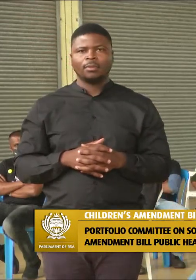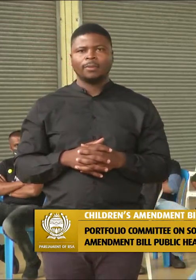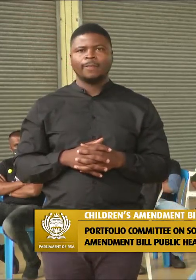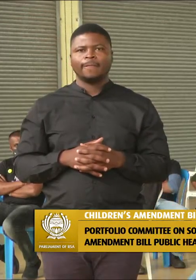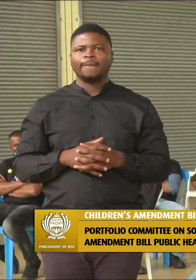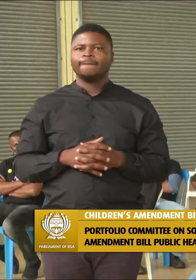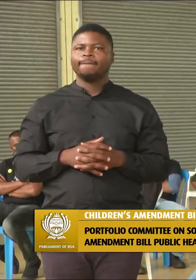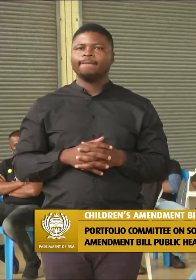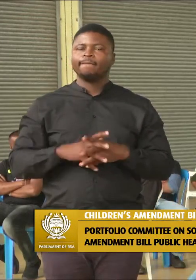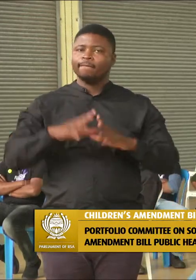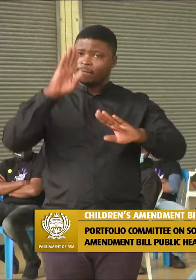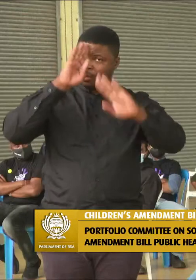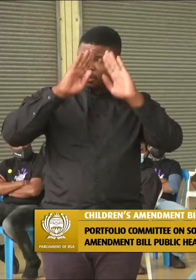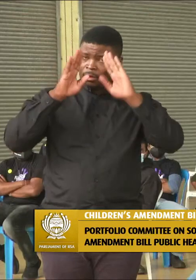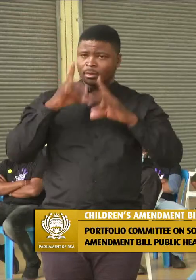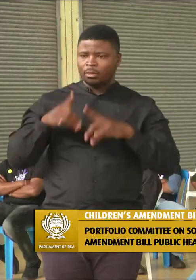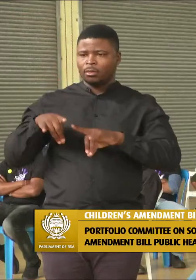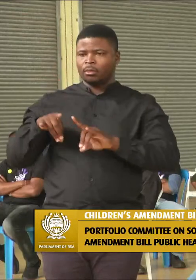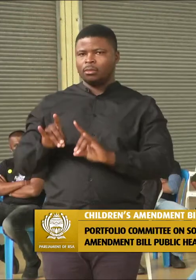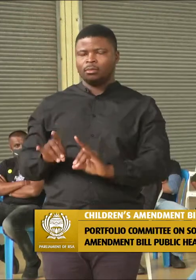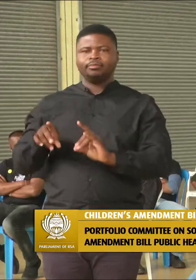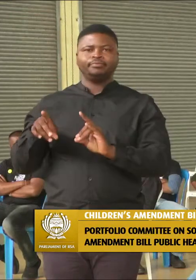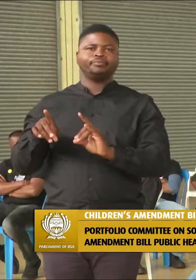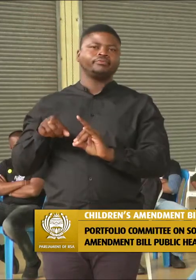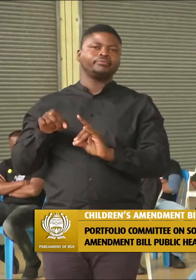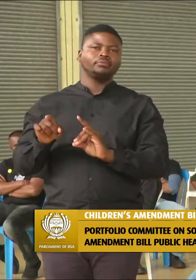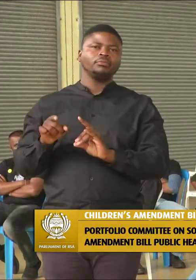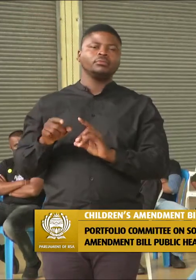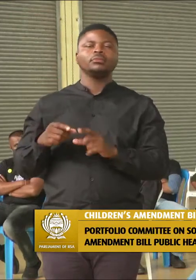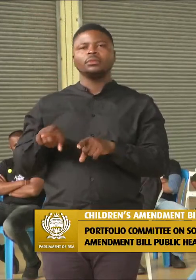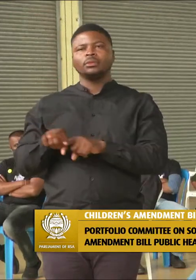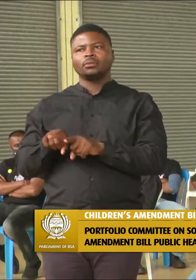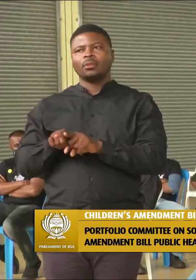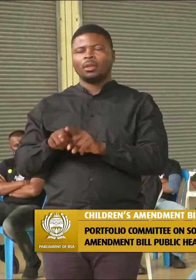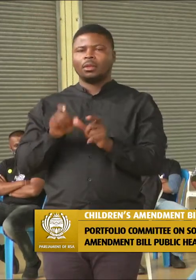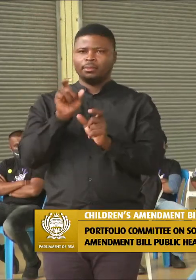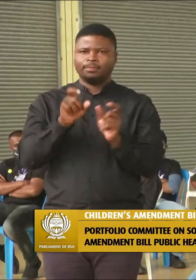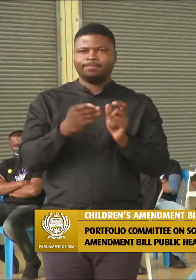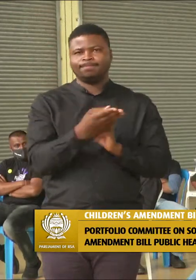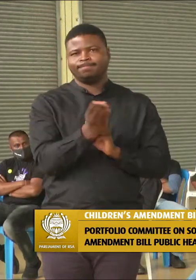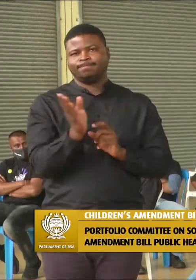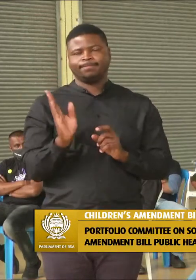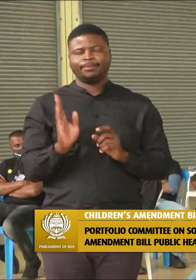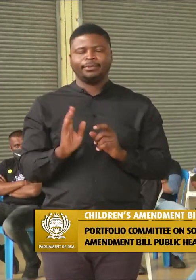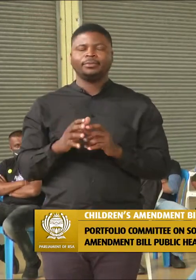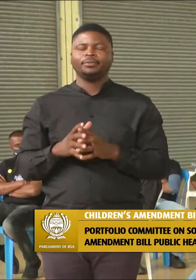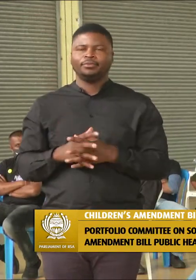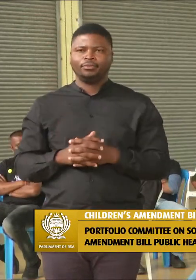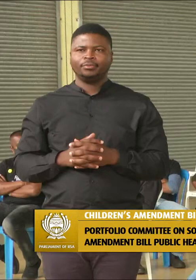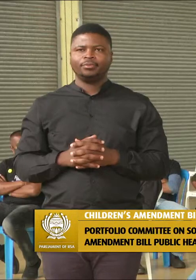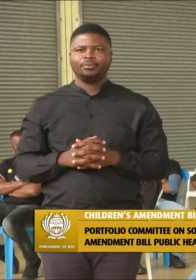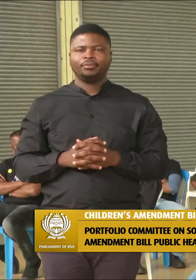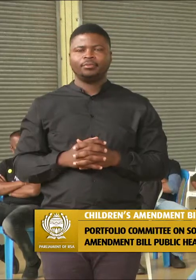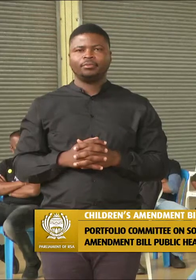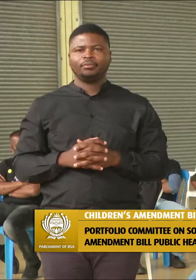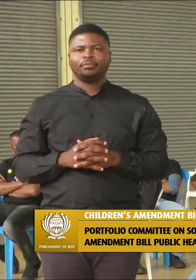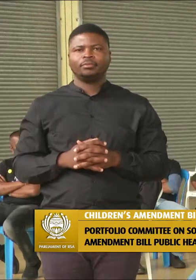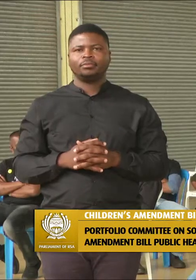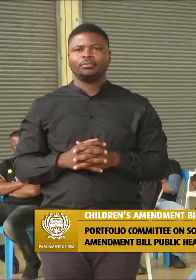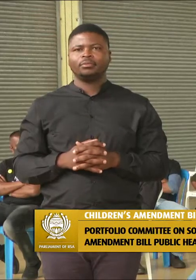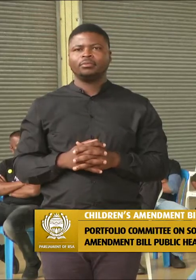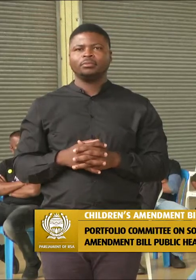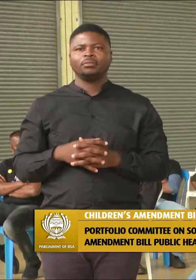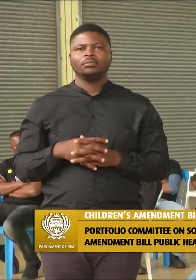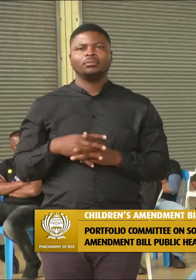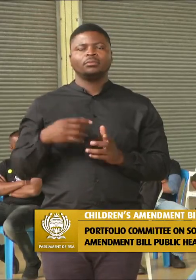Good afternoon, Honorable Chairperson and the members. Ngiyanibingelela sihlalo ohloniphekile namalungu ahloniphekile. My name